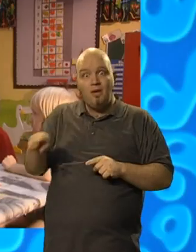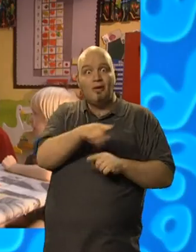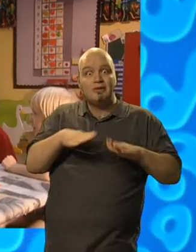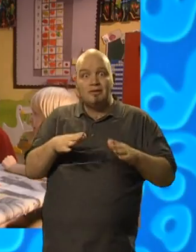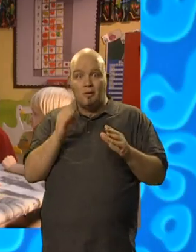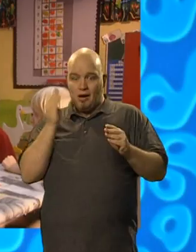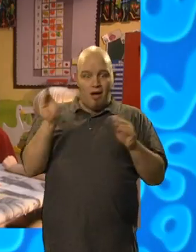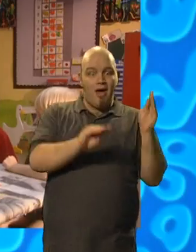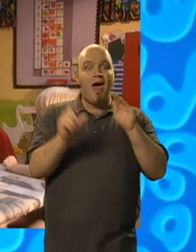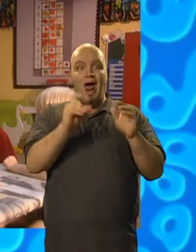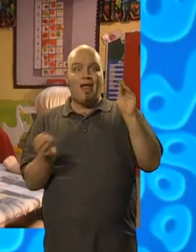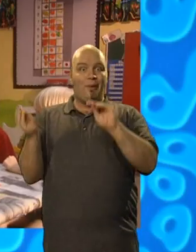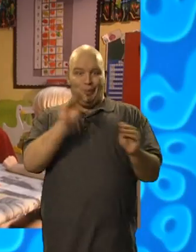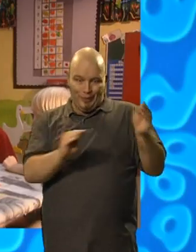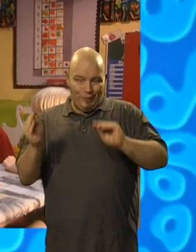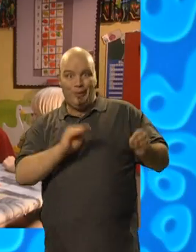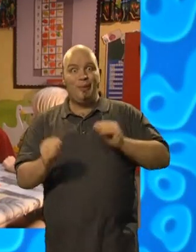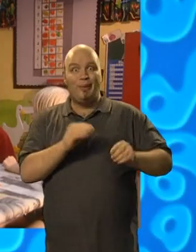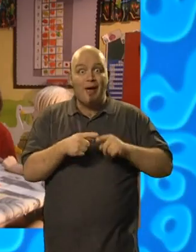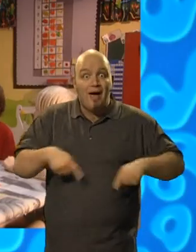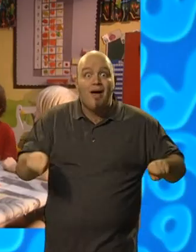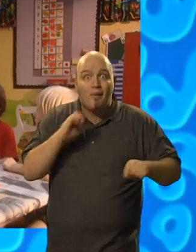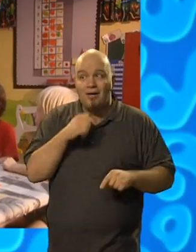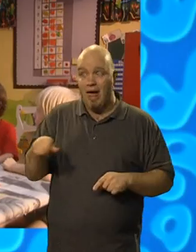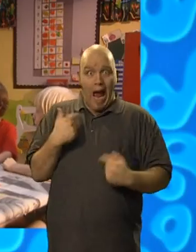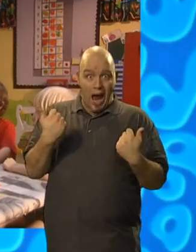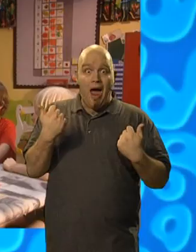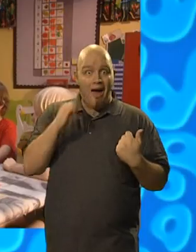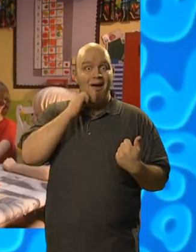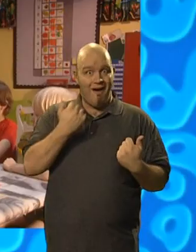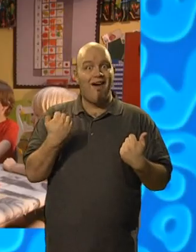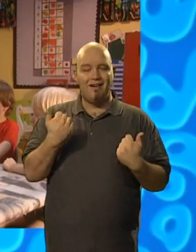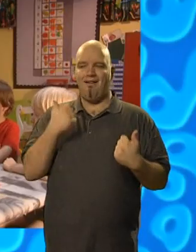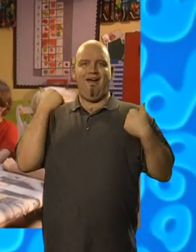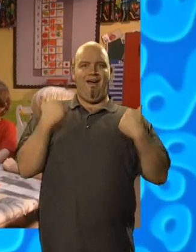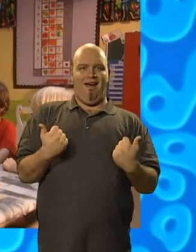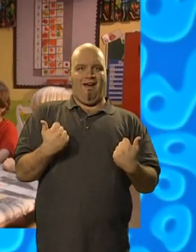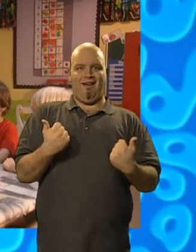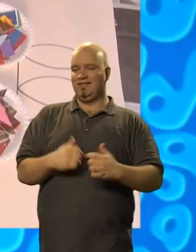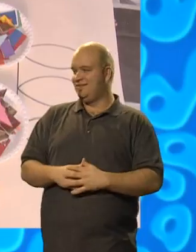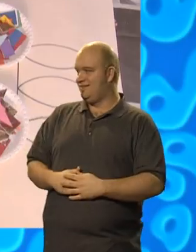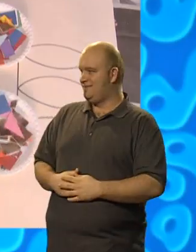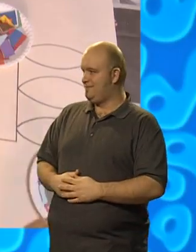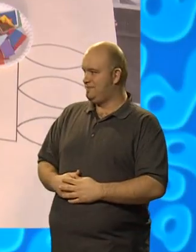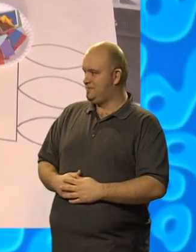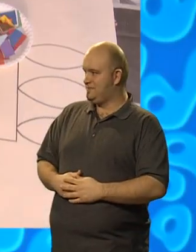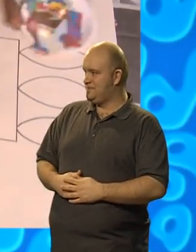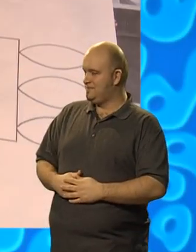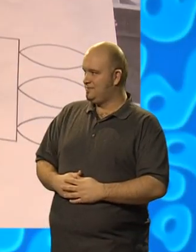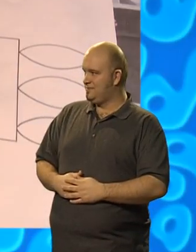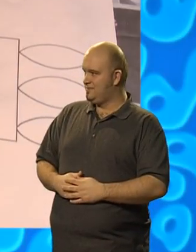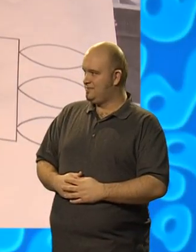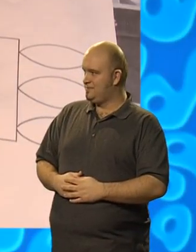going to decorate it just like this with lots of blocks of colour? Yeah. Yeah? Brilliant. Let's get the picture out then.